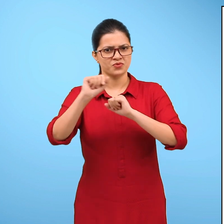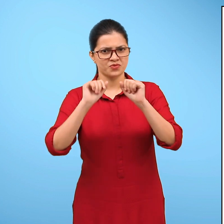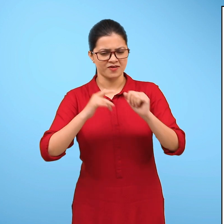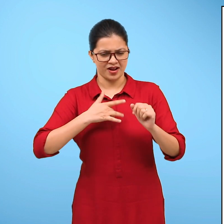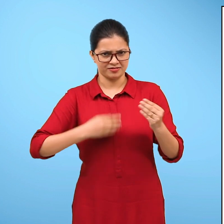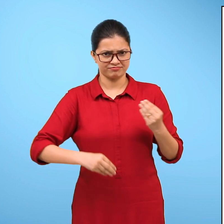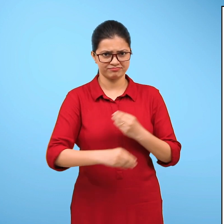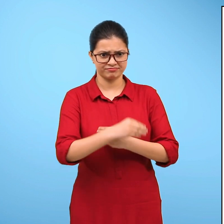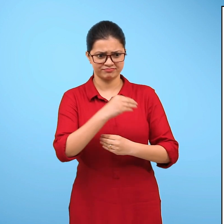body.